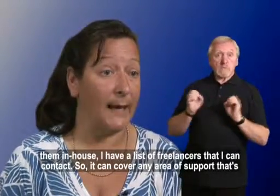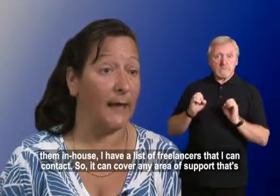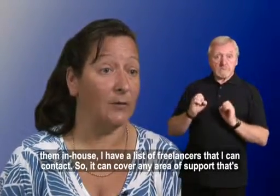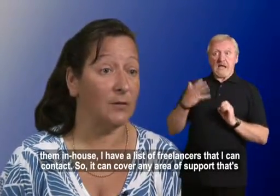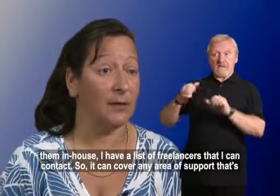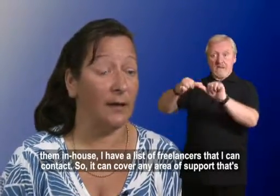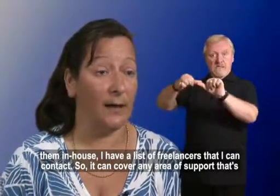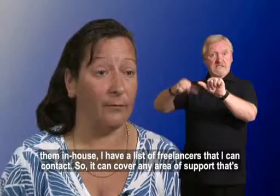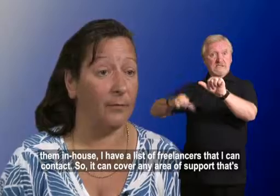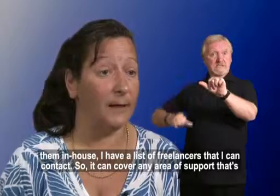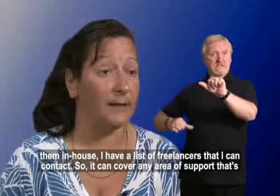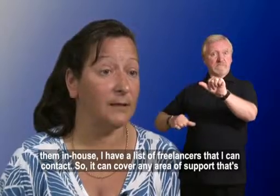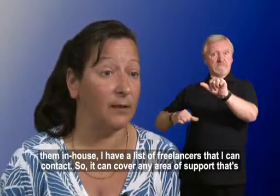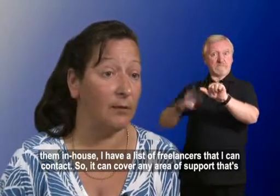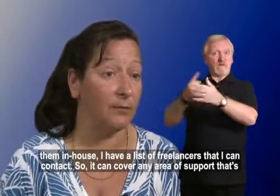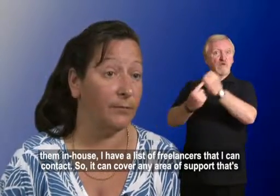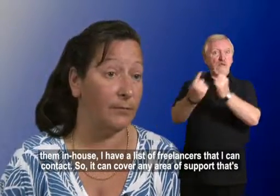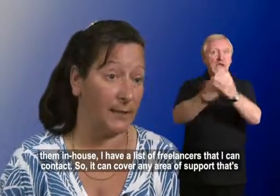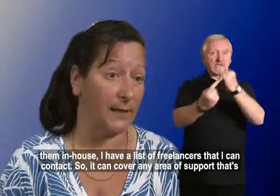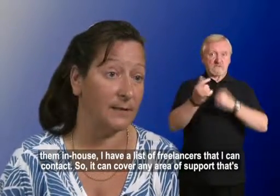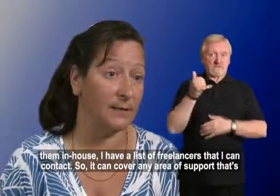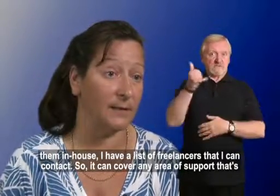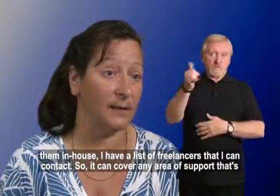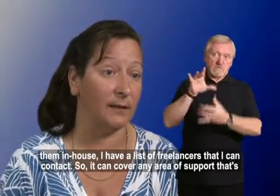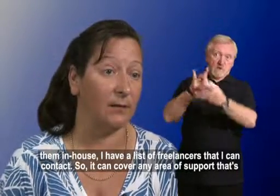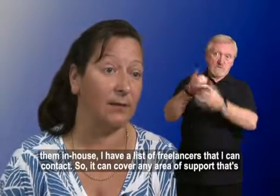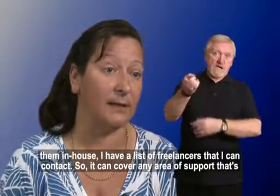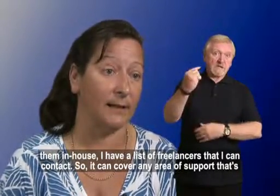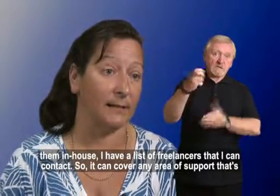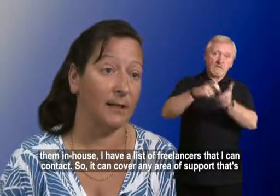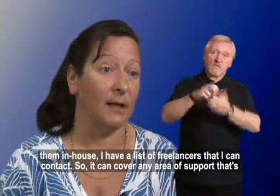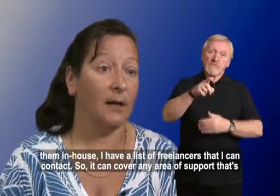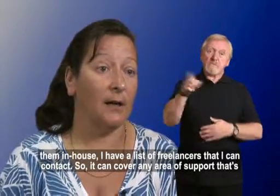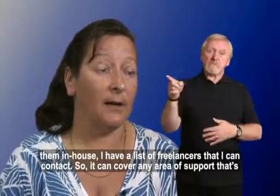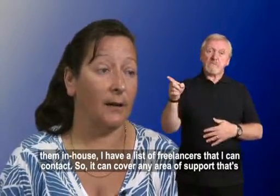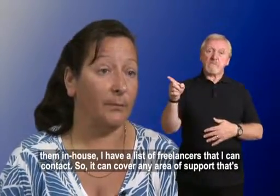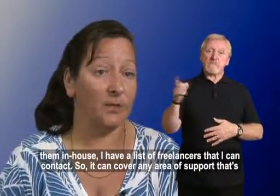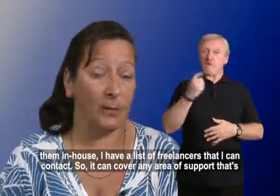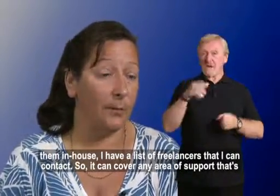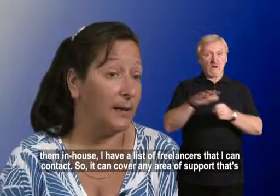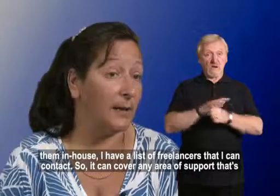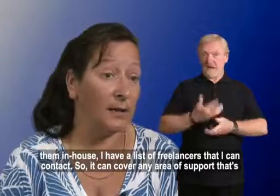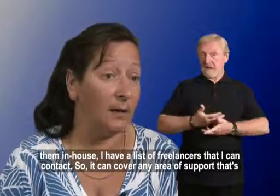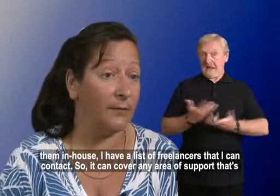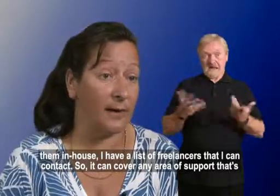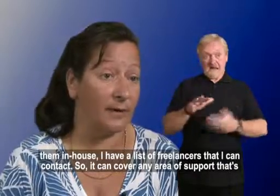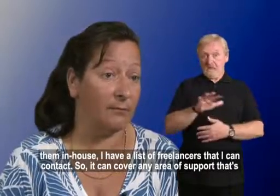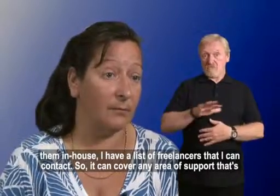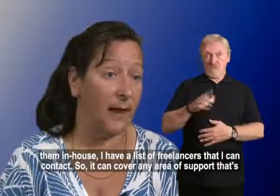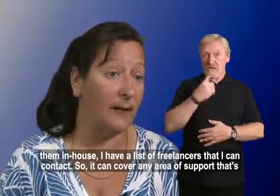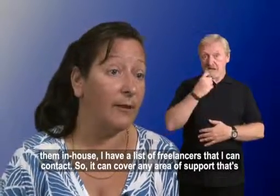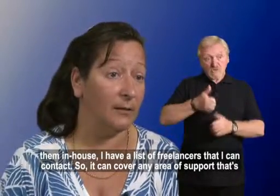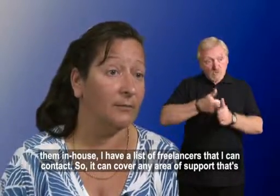them in-house, I have a list of freelancers that I can contact. So it can cover